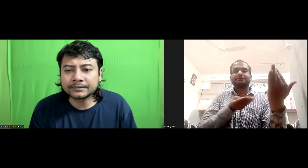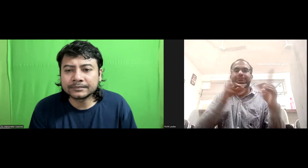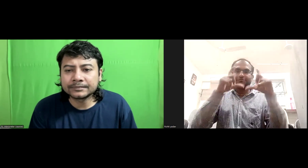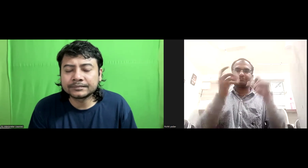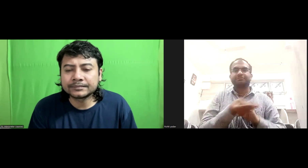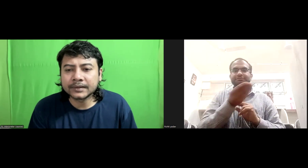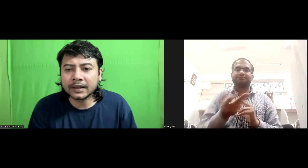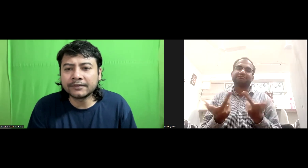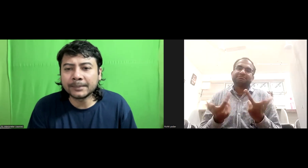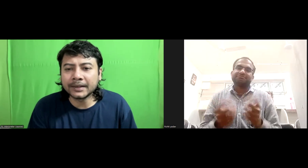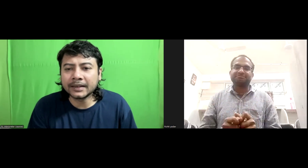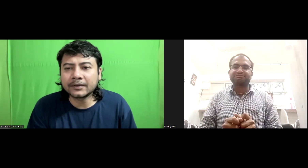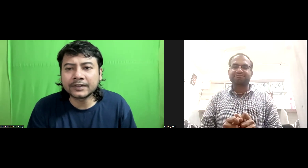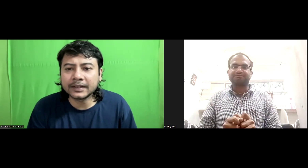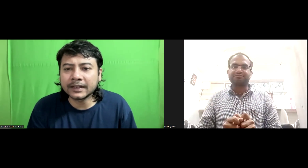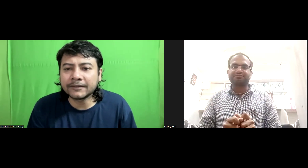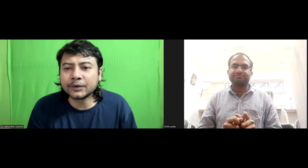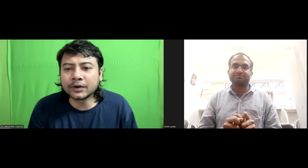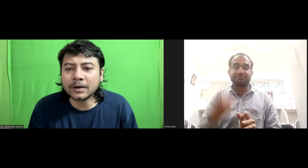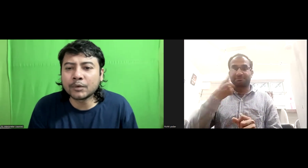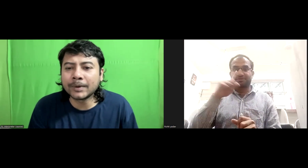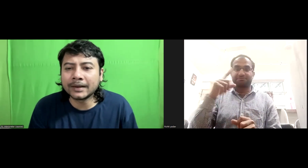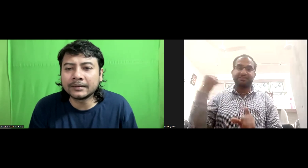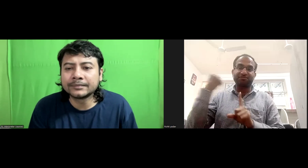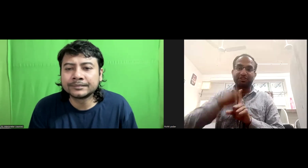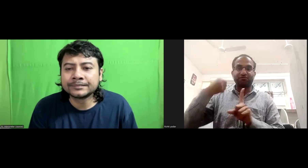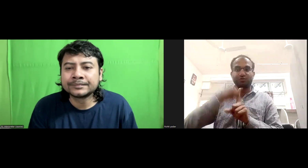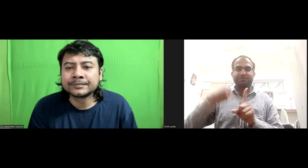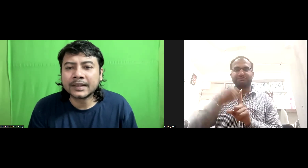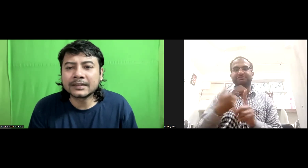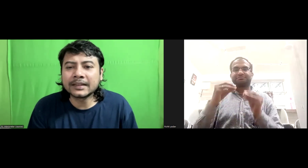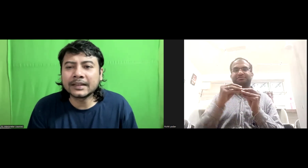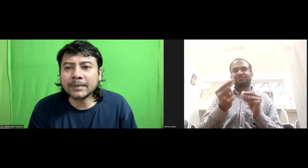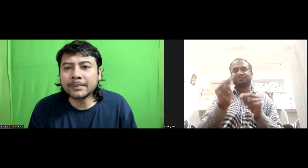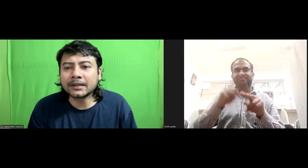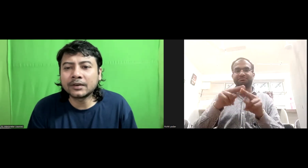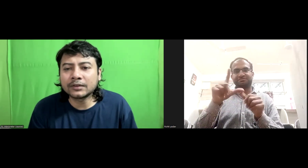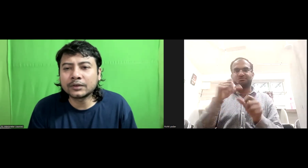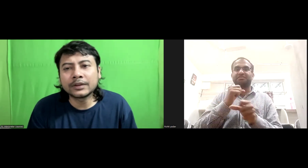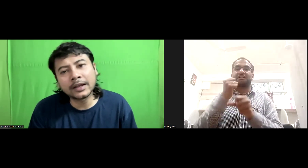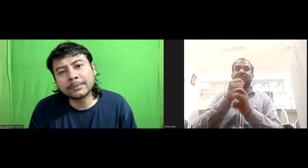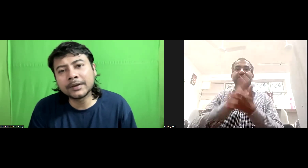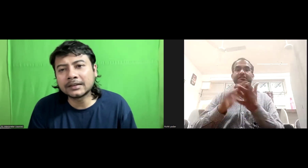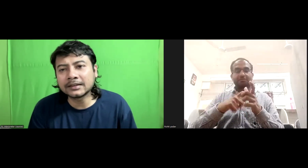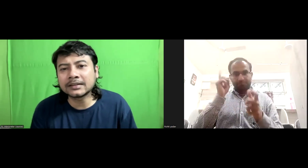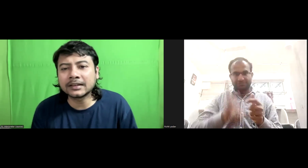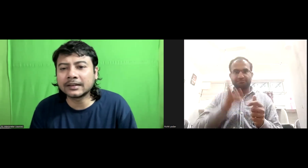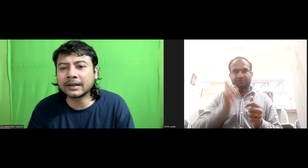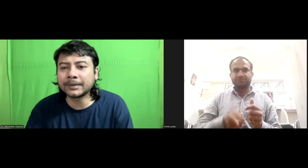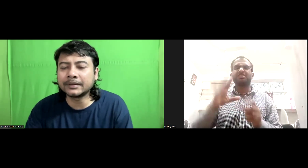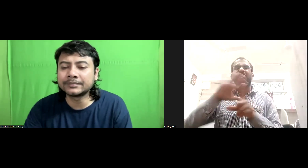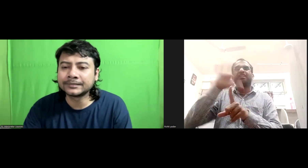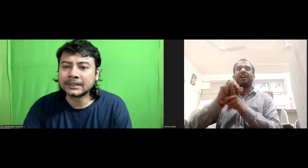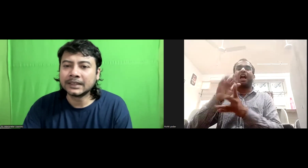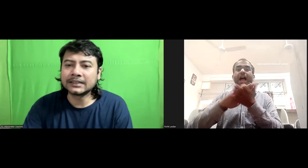a family kind of a thing, and we do it on our mobile. It's a thing. My mother also, they have been. It's a thing.